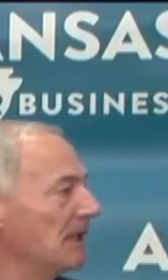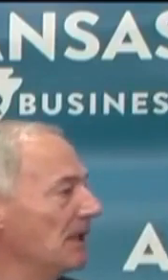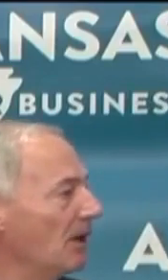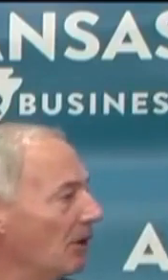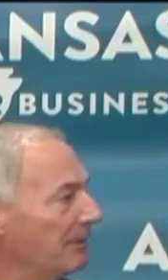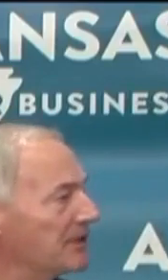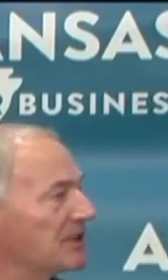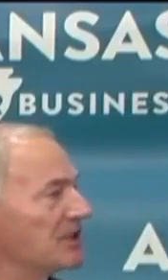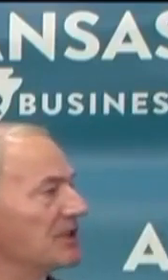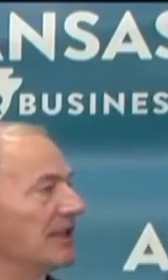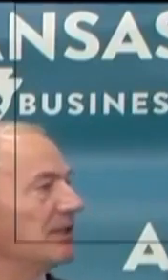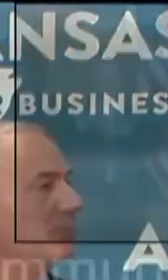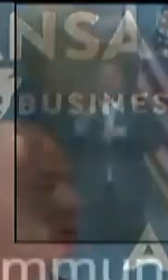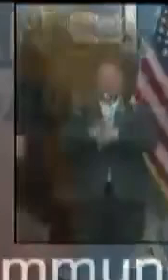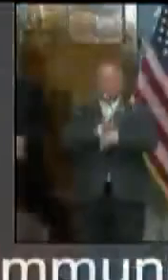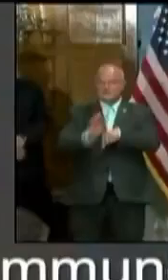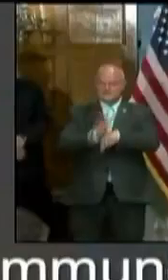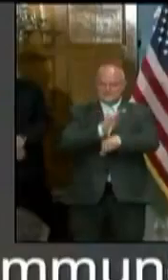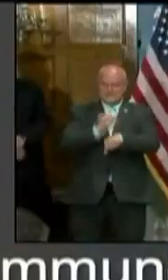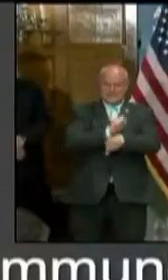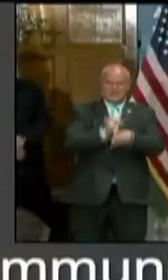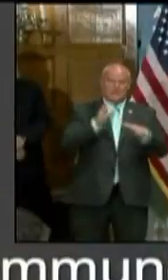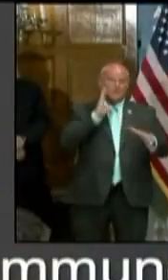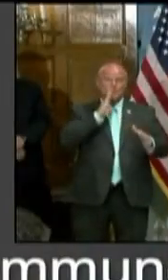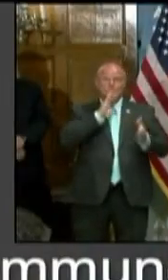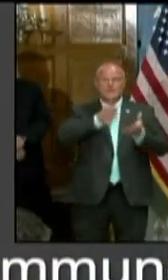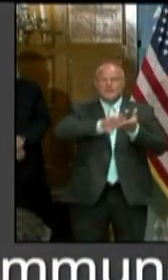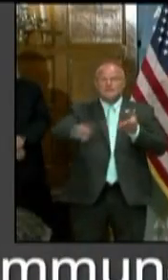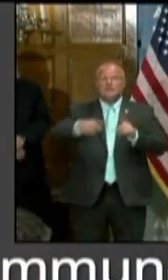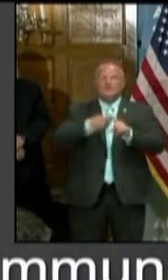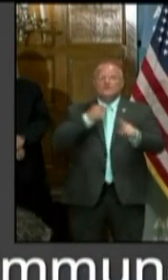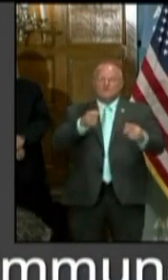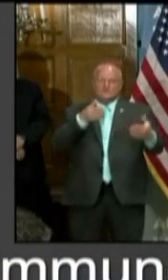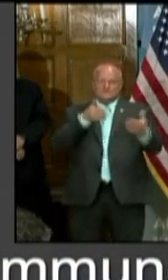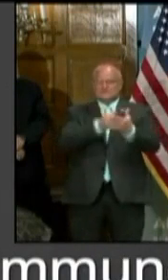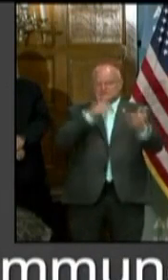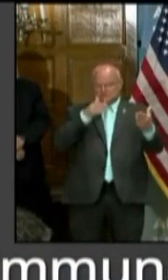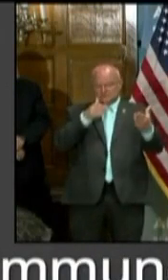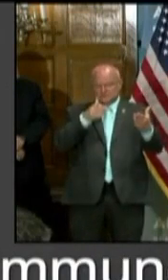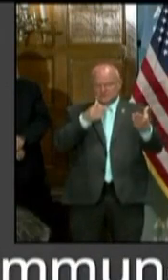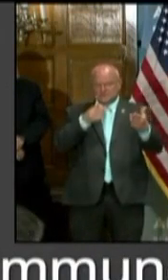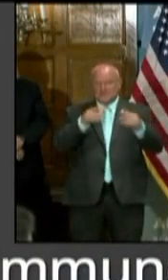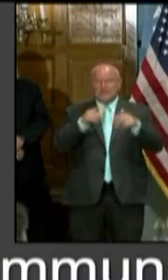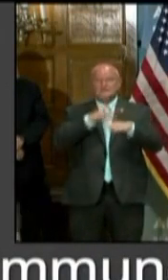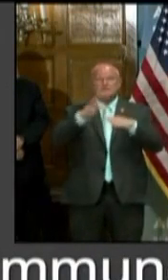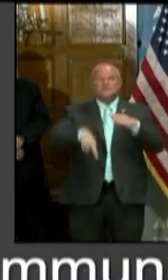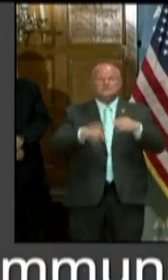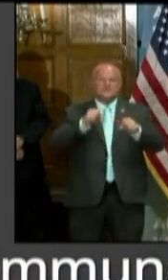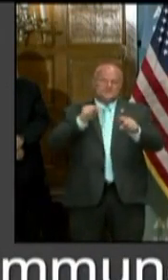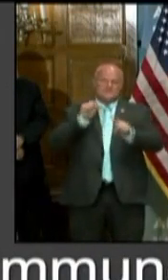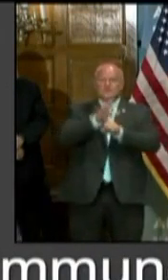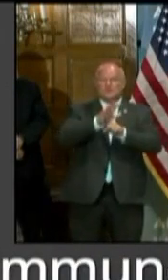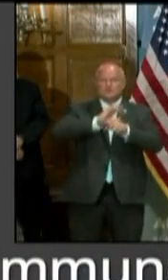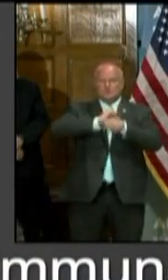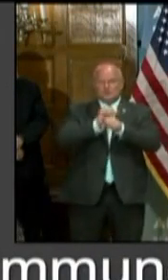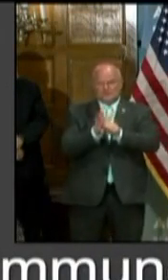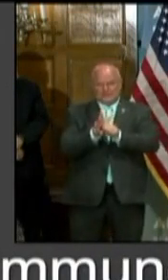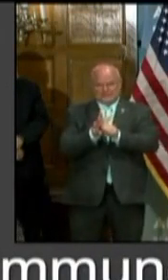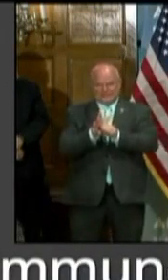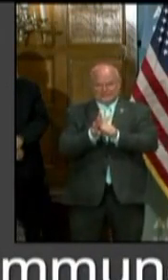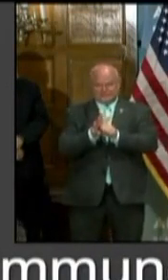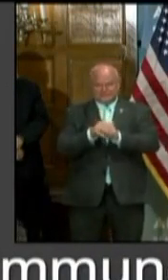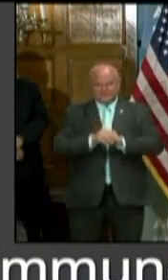liability. All businesses and their employees shall be immune from civil liability as a result of exposure to